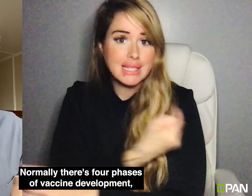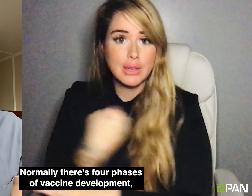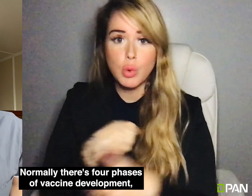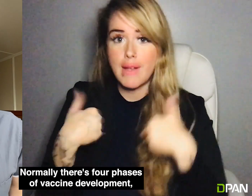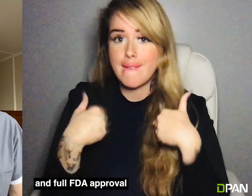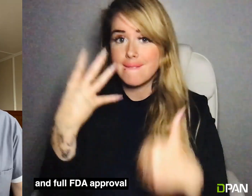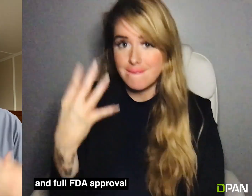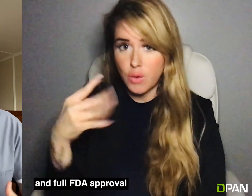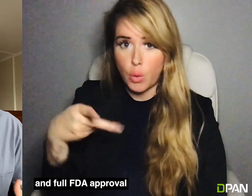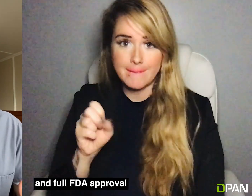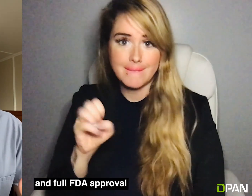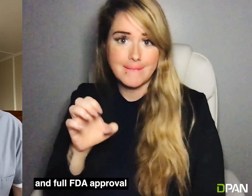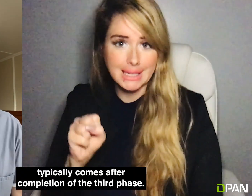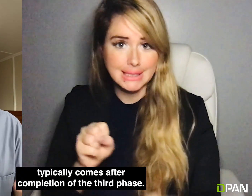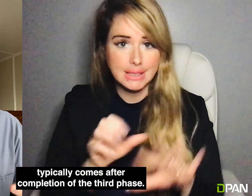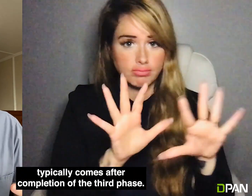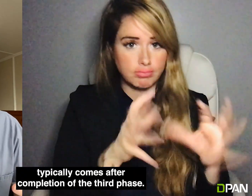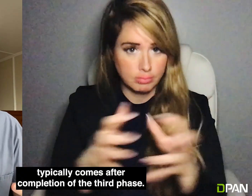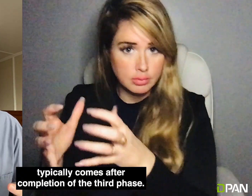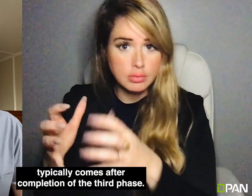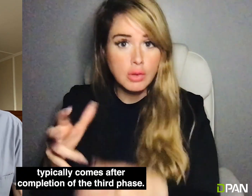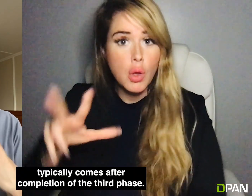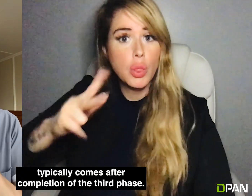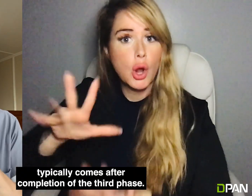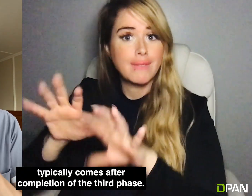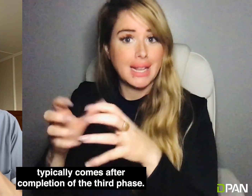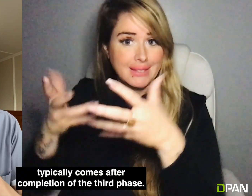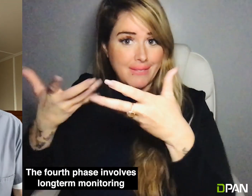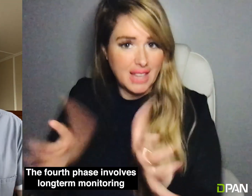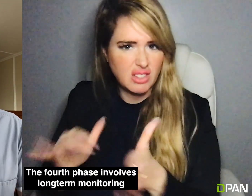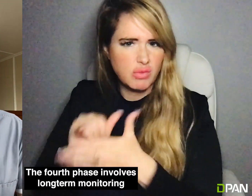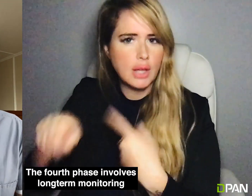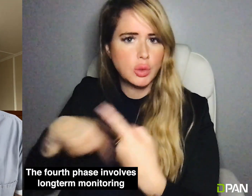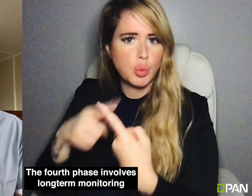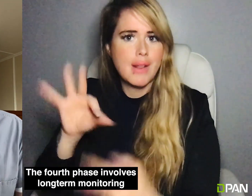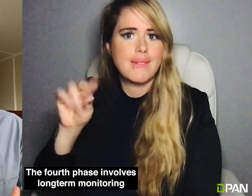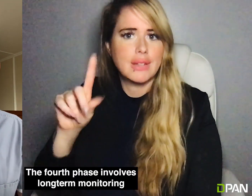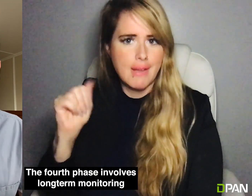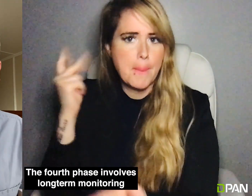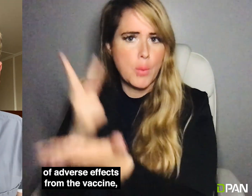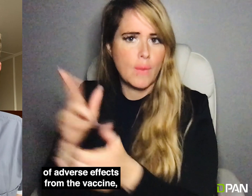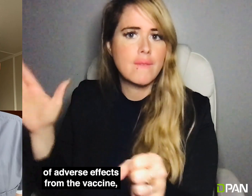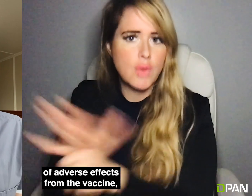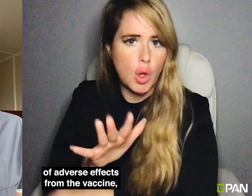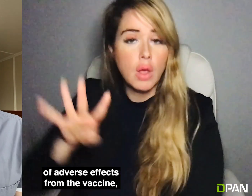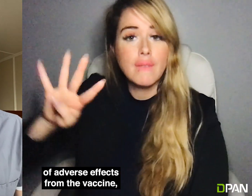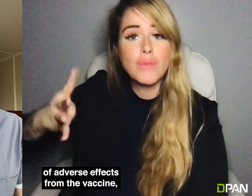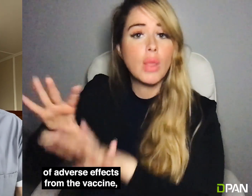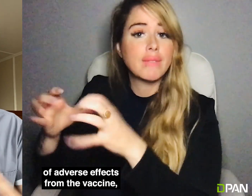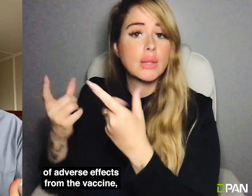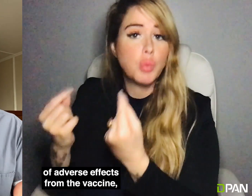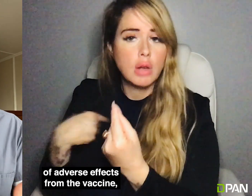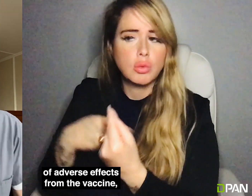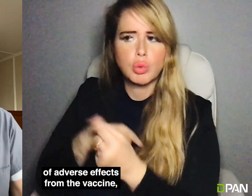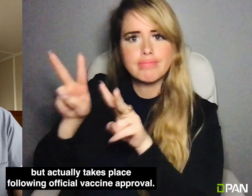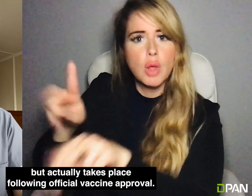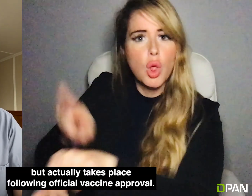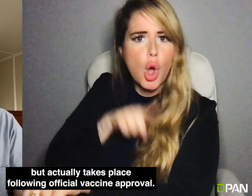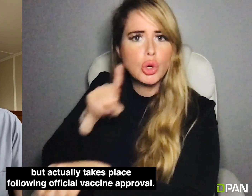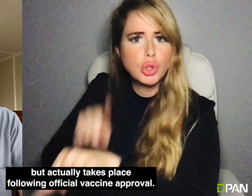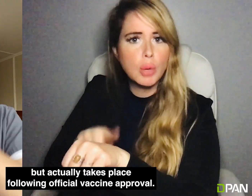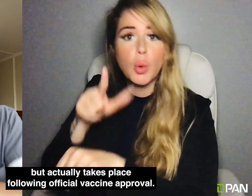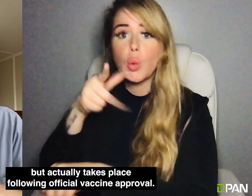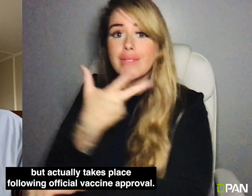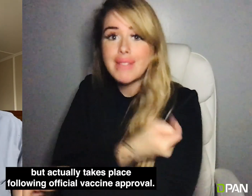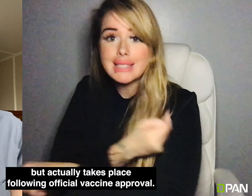vaccine development. And full FDA approval typically comes after completion of the third phase. The fourth phase involves long-term monitoring of adverse effects from the vaccine. But actually